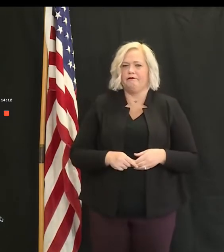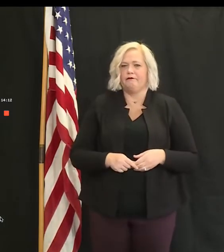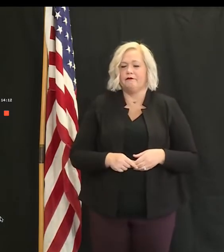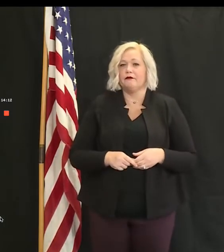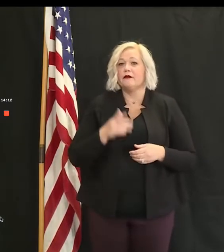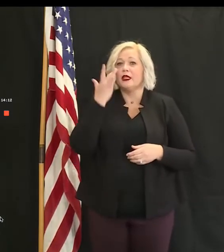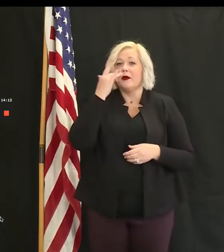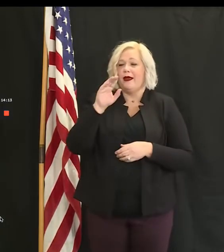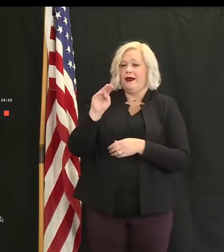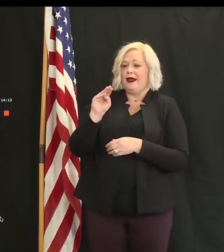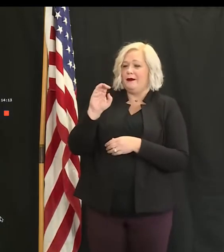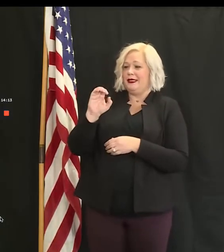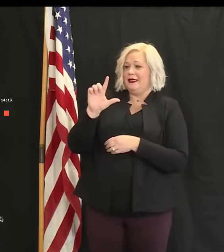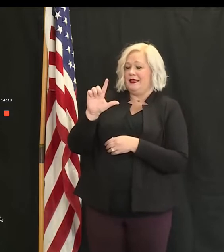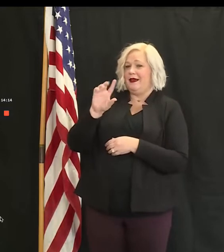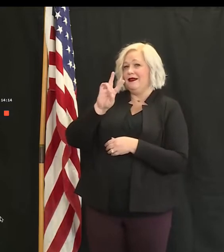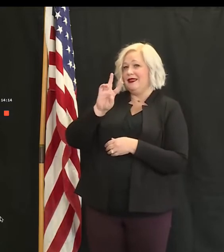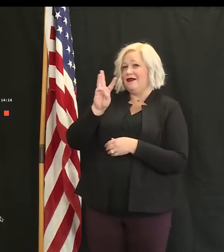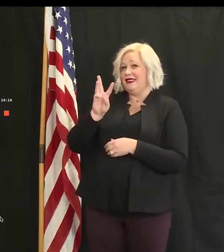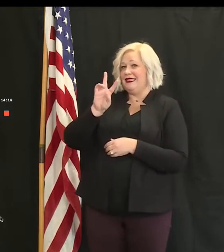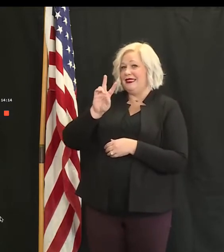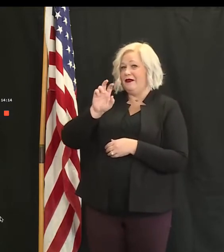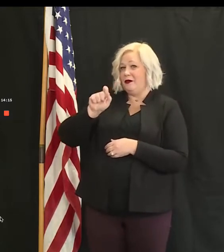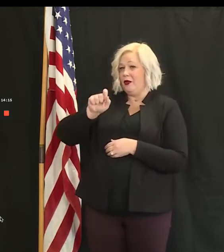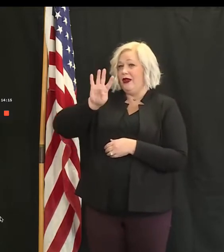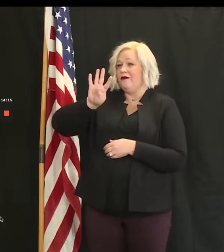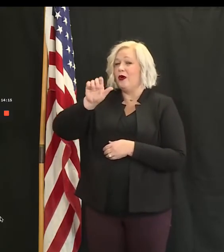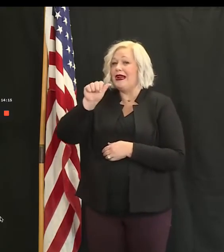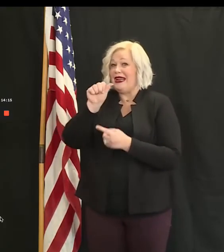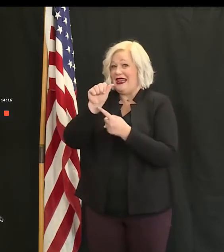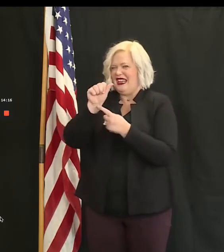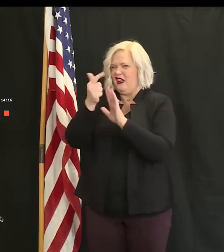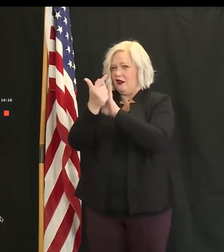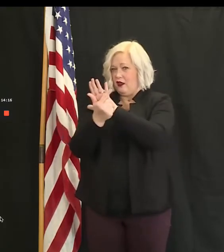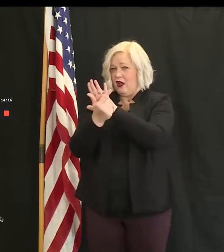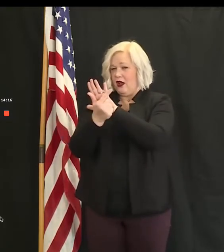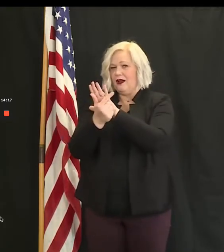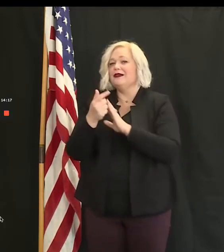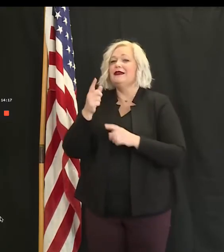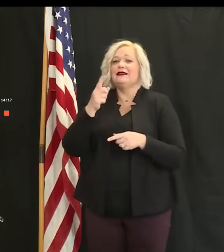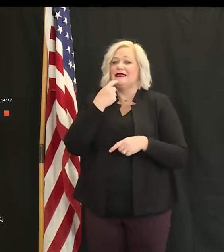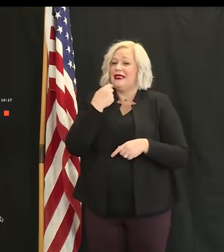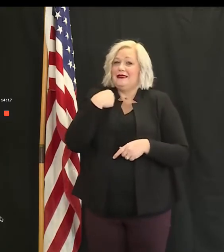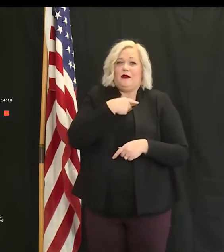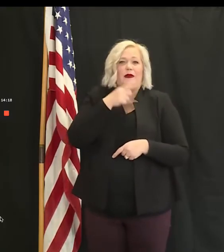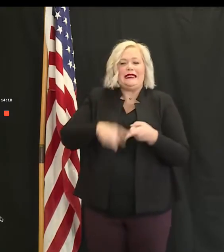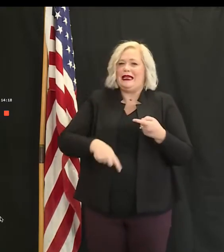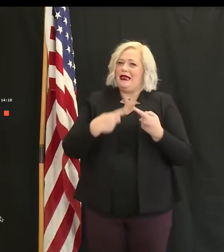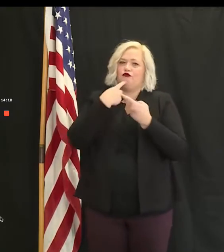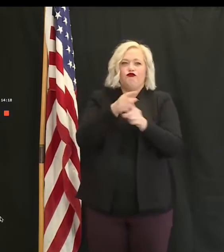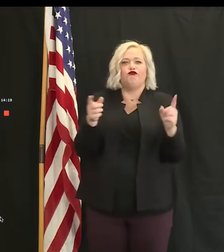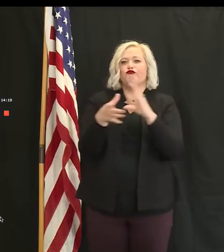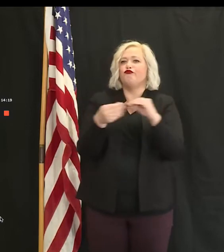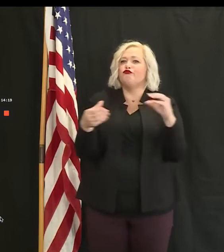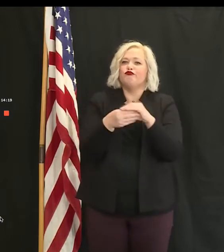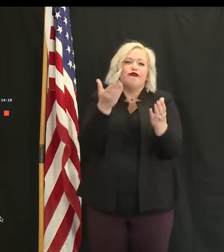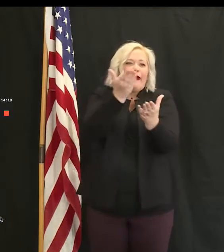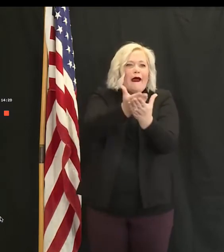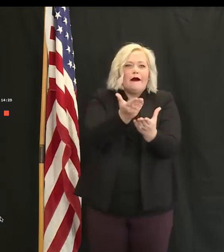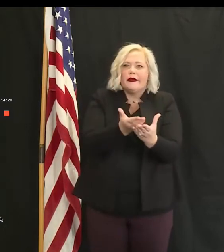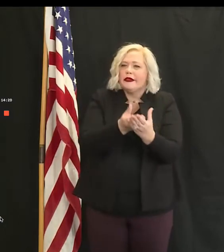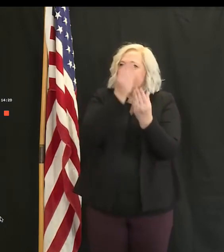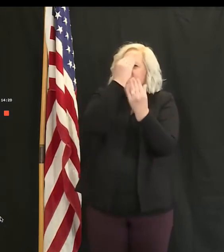because MCL 767.4A prohibits us from sharing any testimony, evidence, or